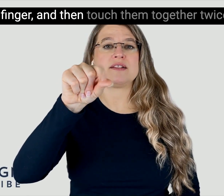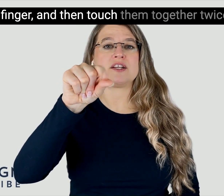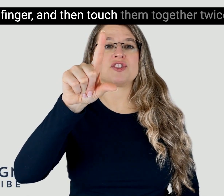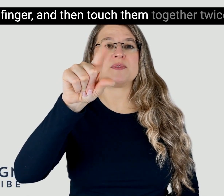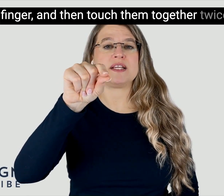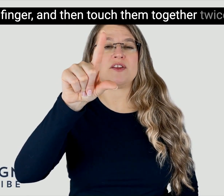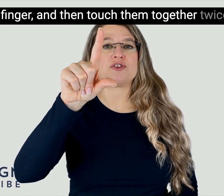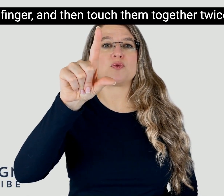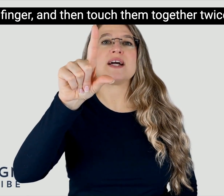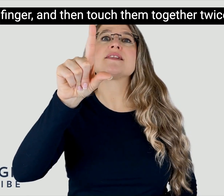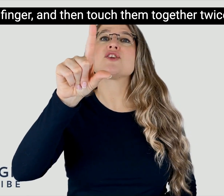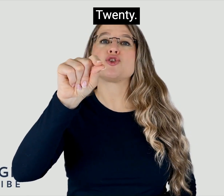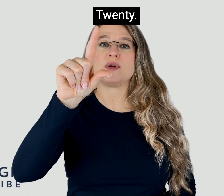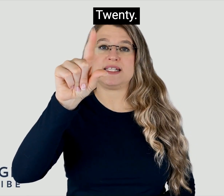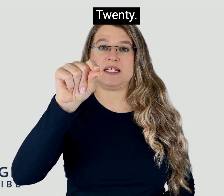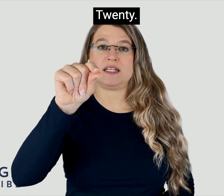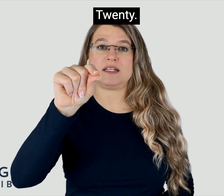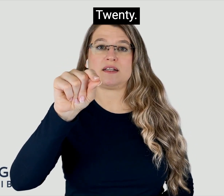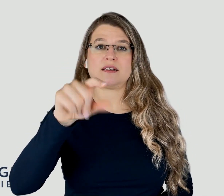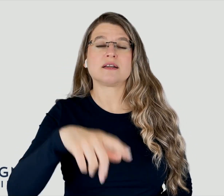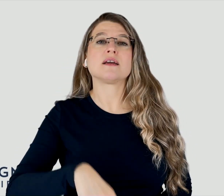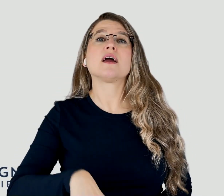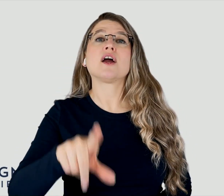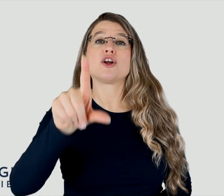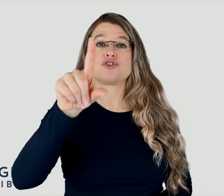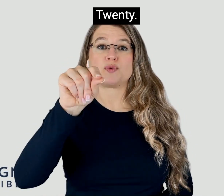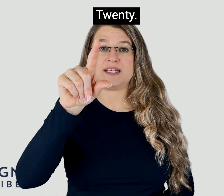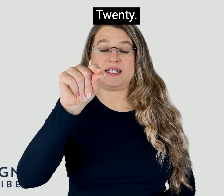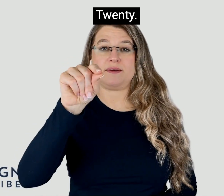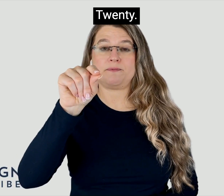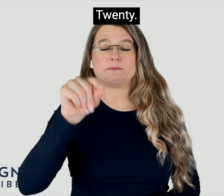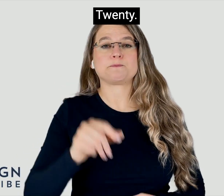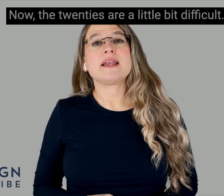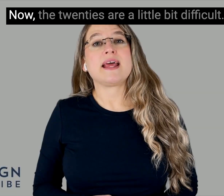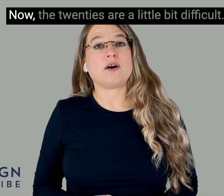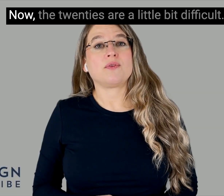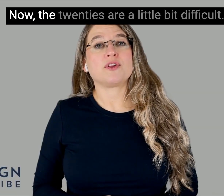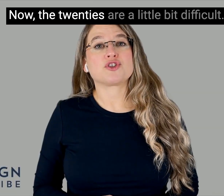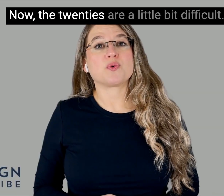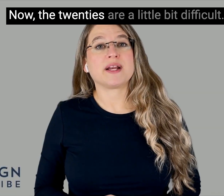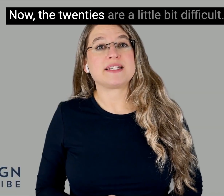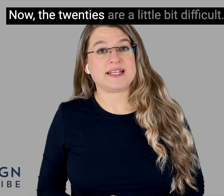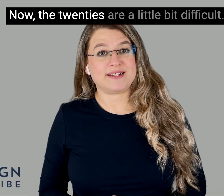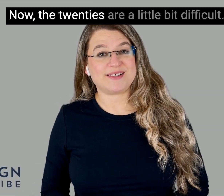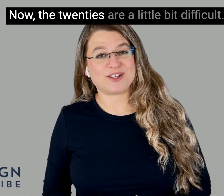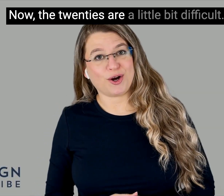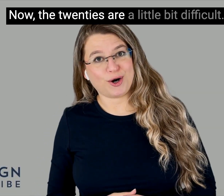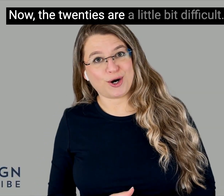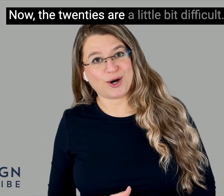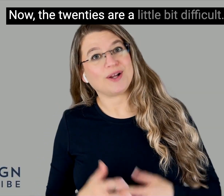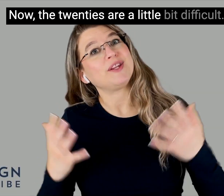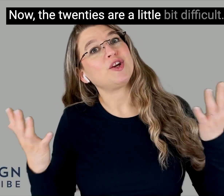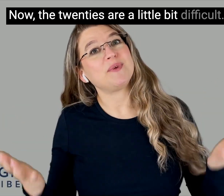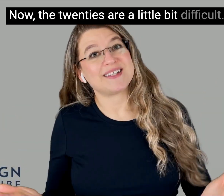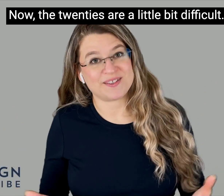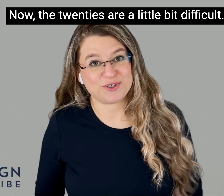touch them together twice. 20. 20. Now, the 20s are a little bit